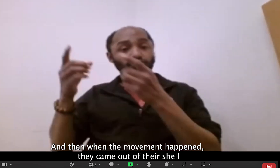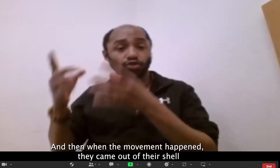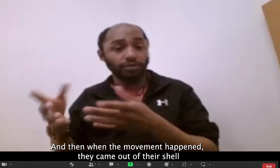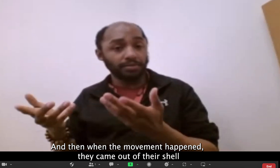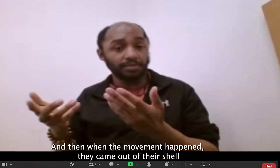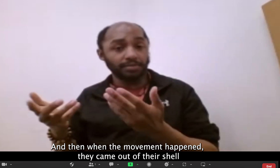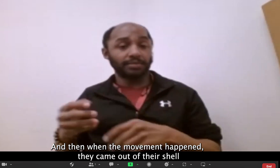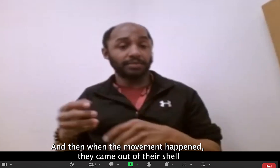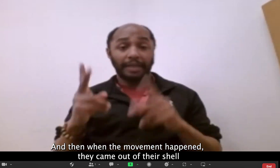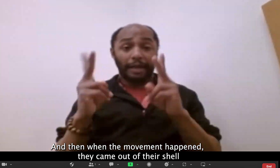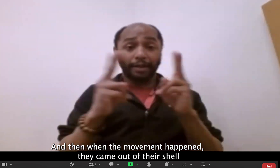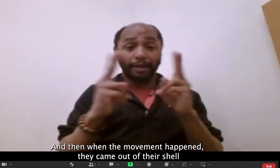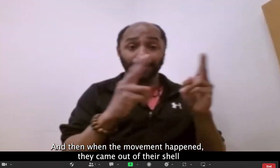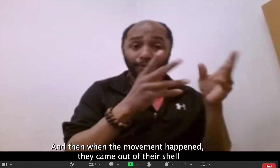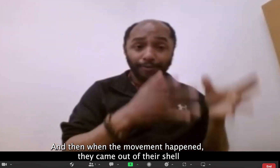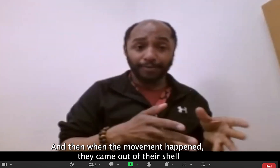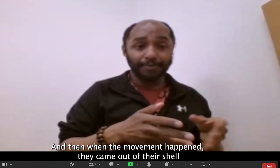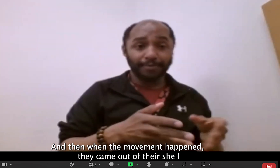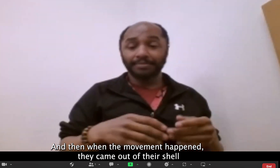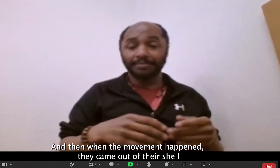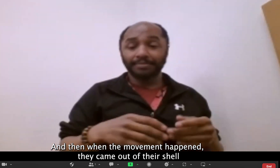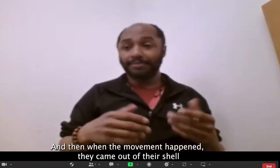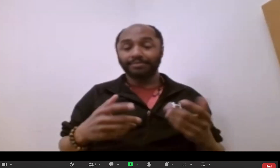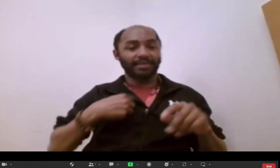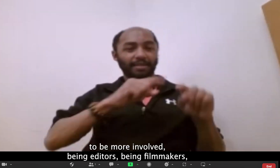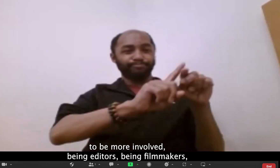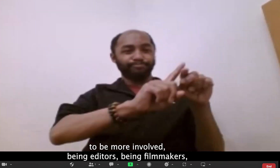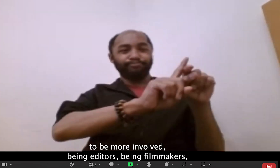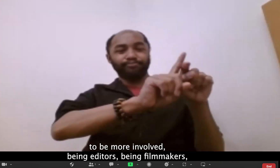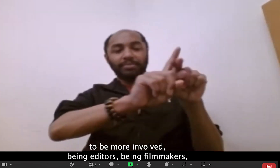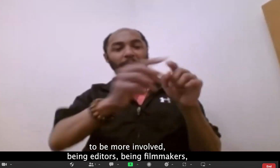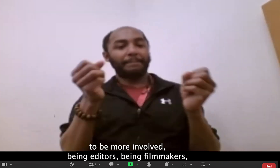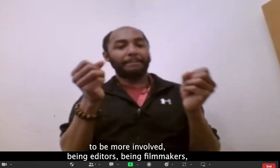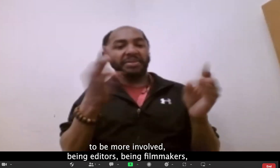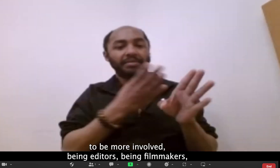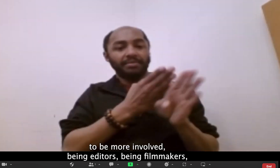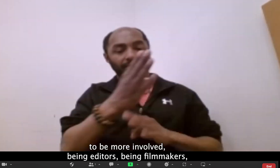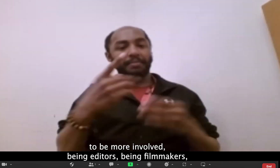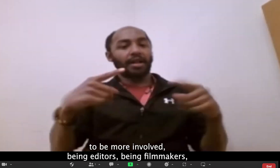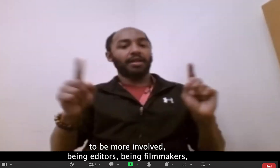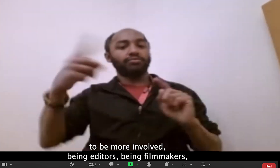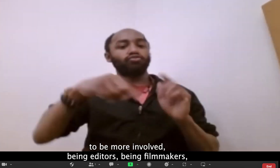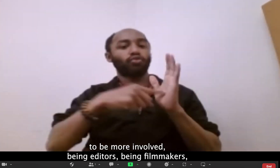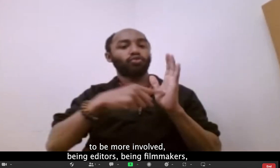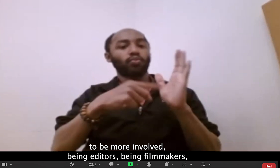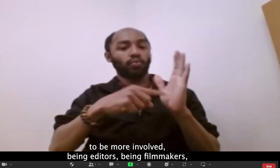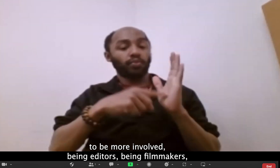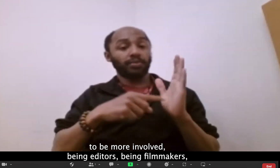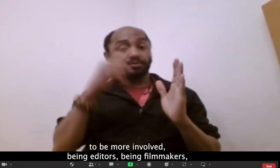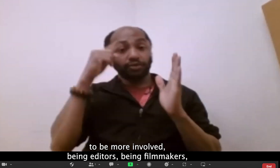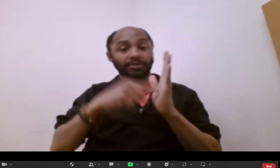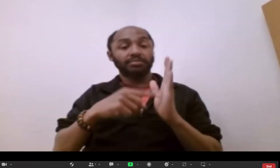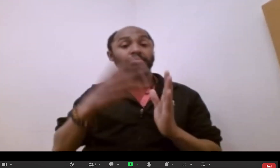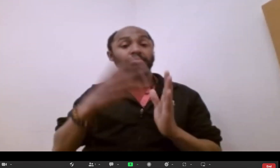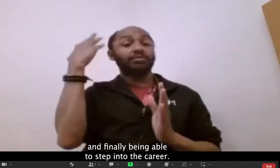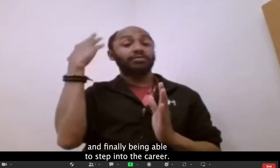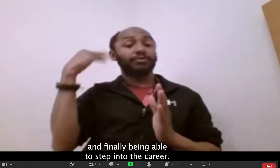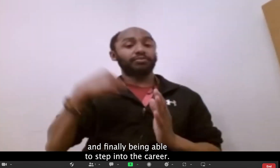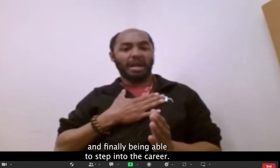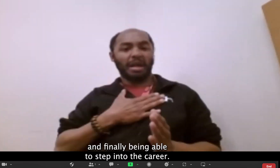movement happened, they came out of their shell to be more involved, being editors, being filmmakers, and